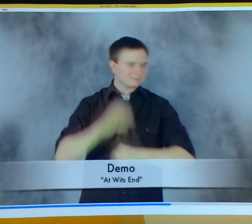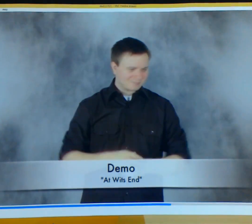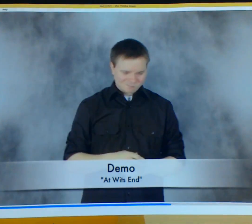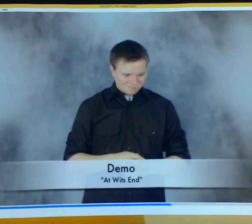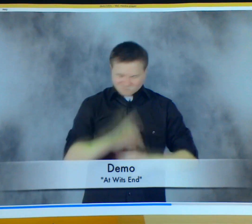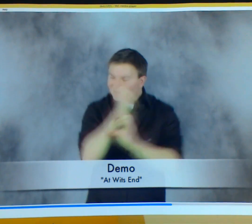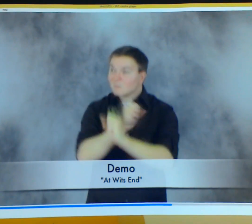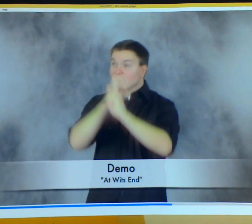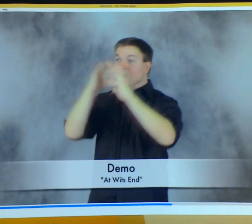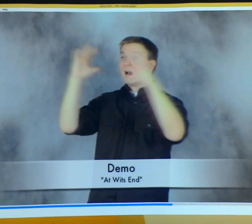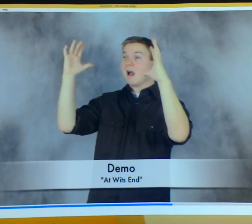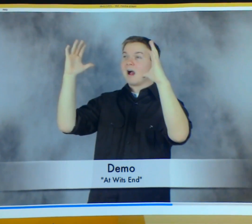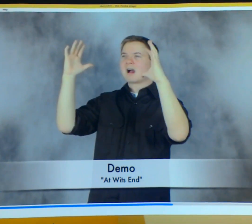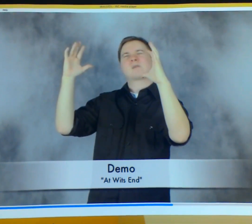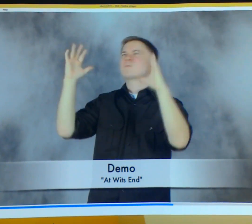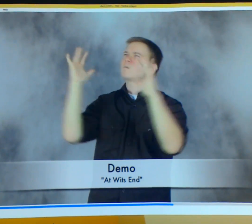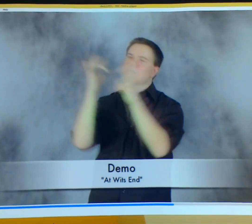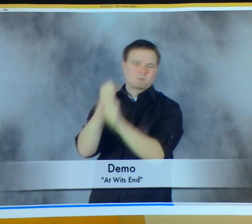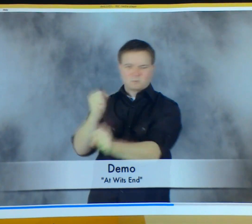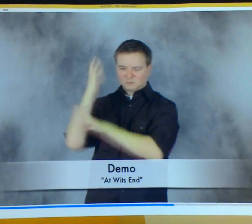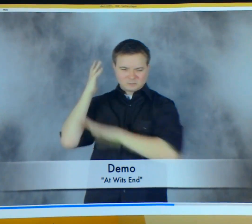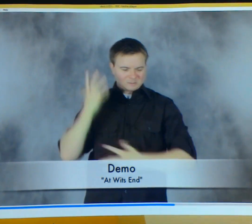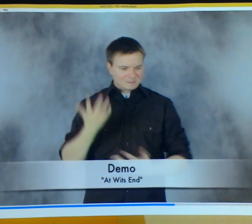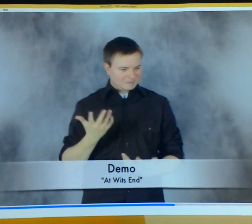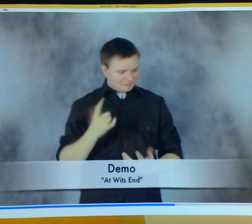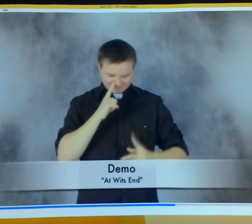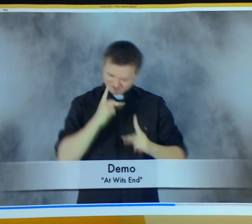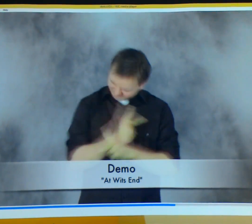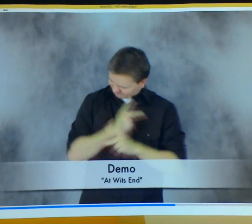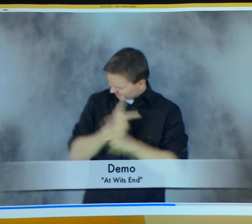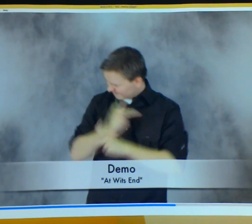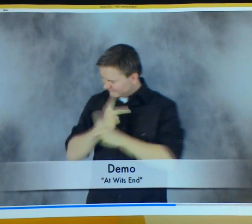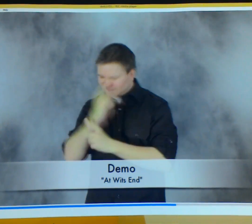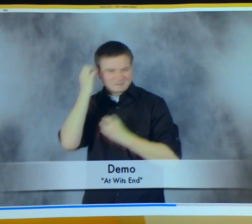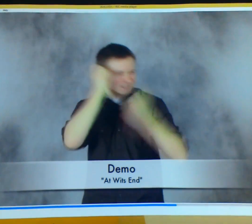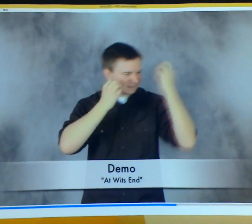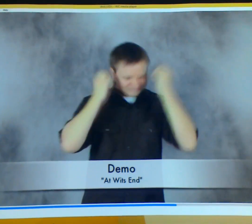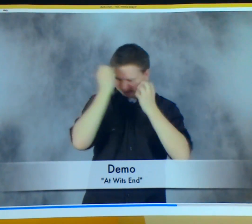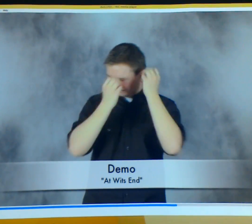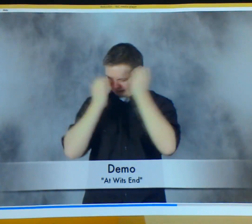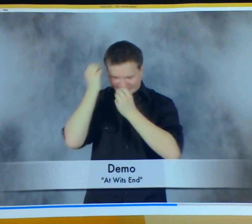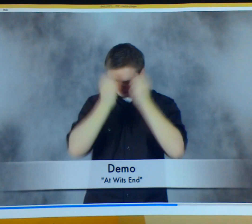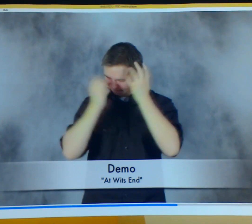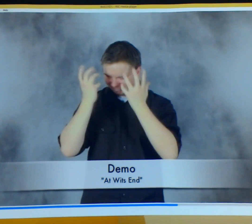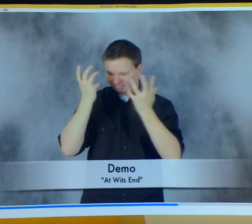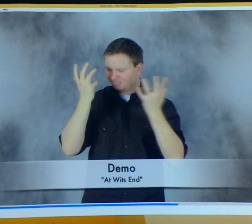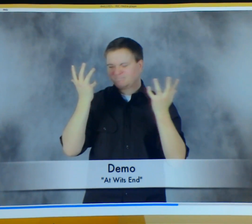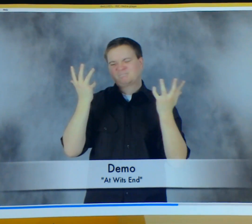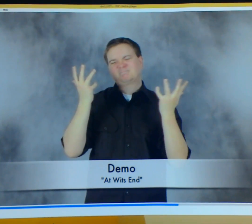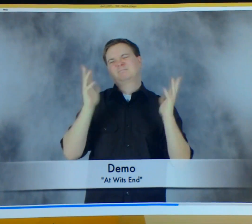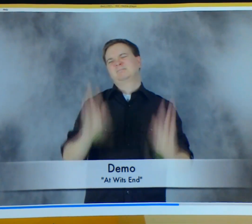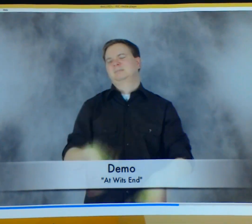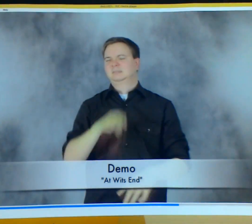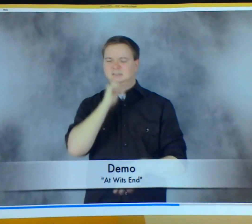matter what idea I thought of, they just didn't seem pliable. I tried to figure out what would be the best solution,